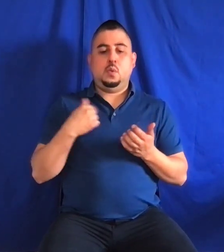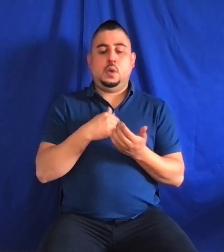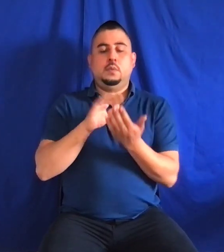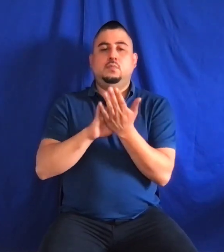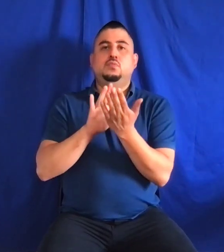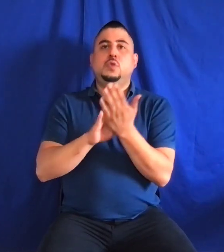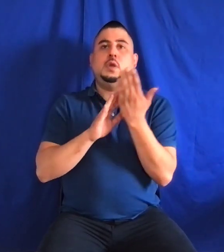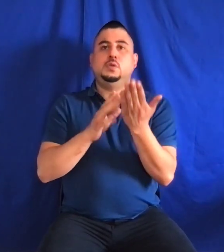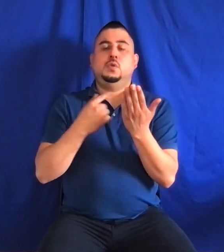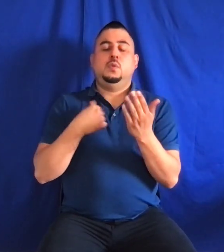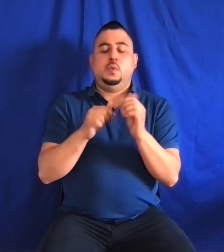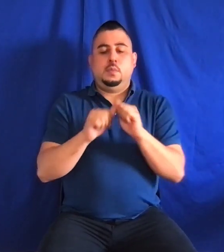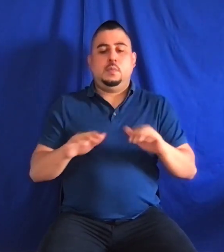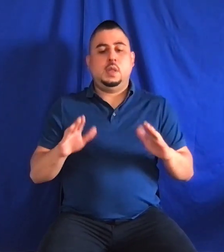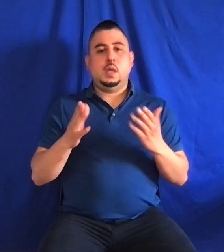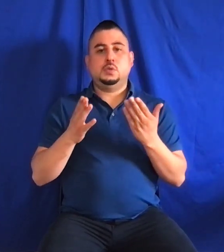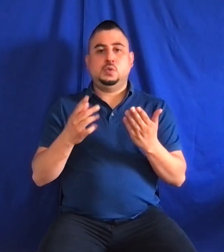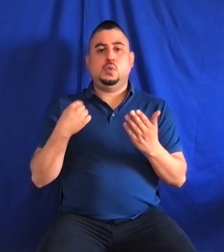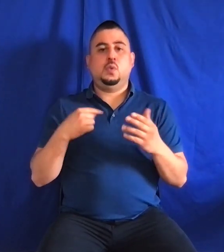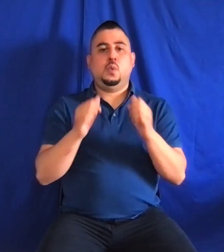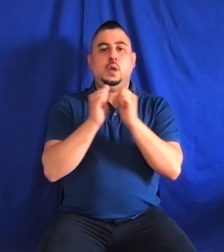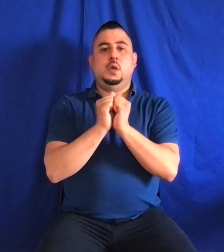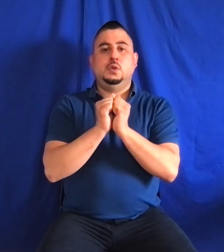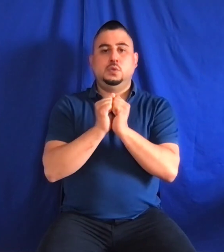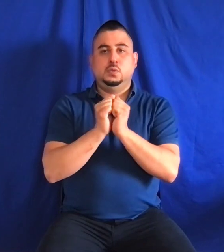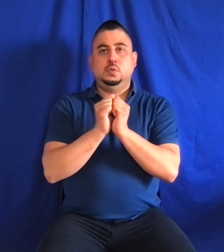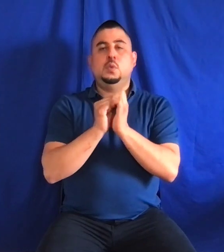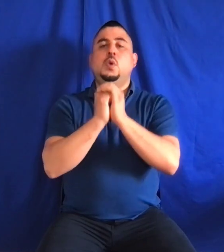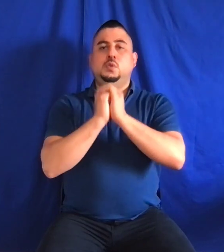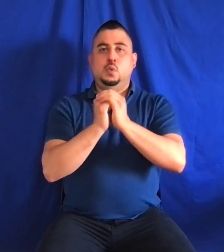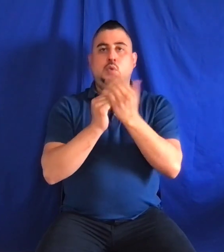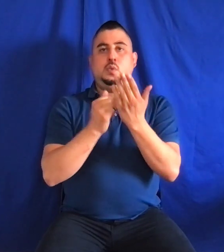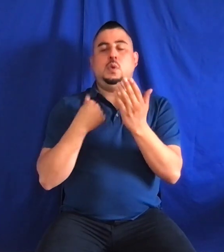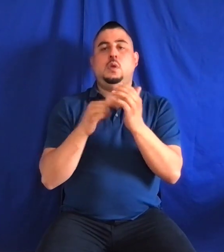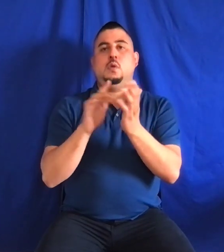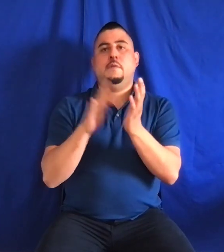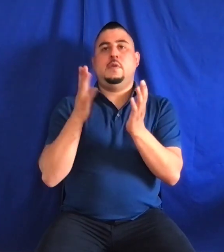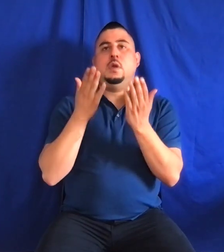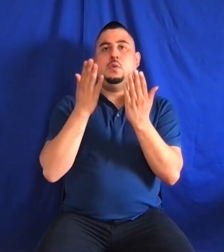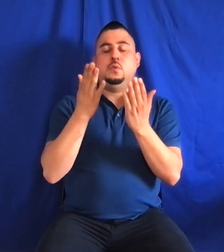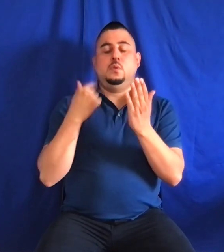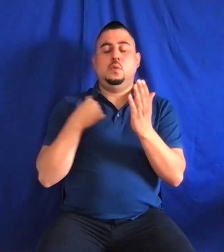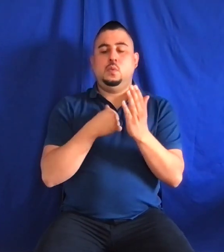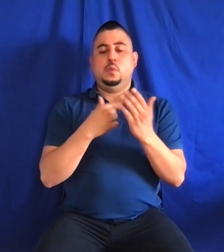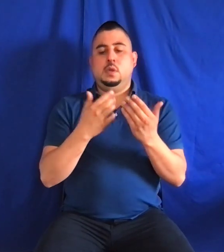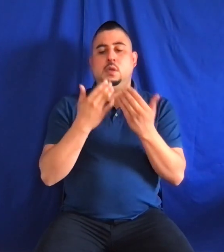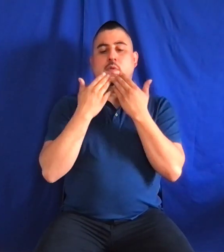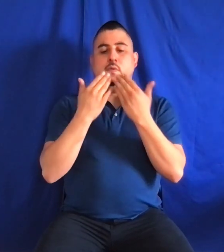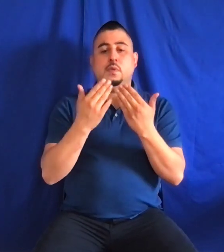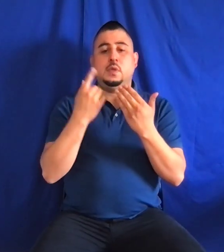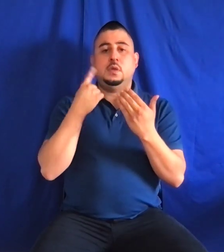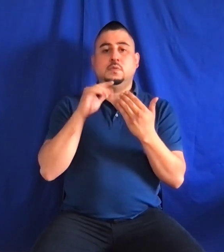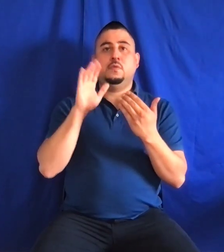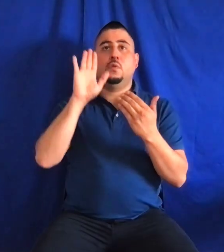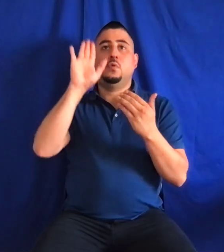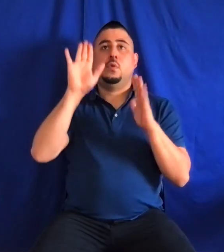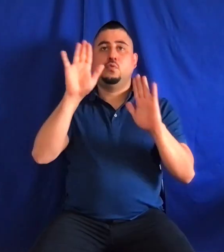We praise you, we bless you, we adore you, we glorify you, we give you thanks for your great